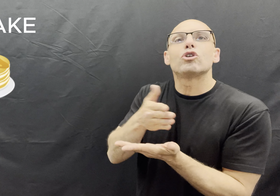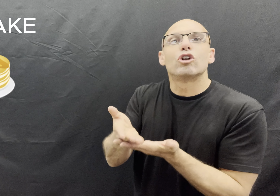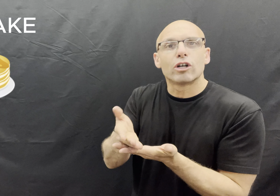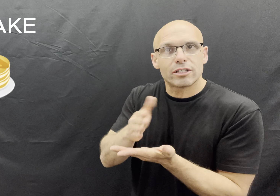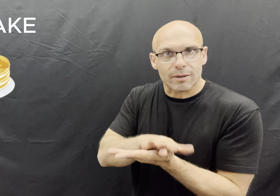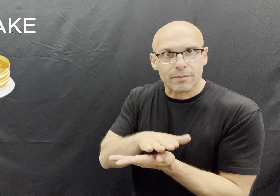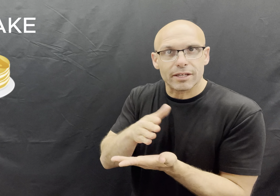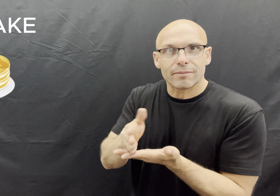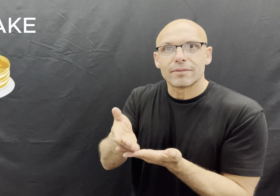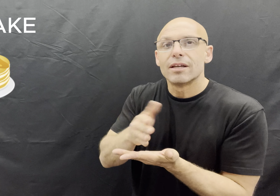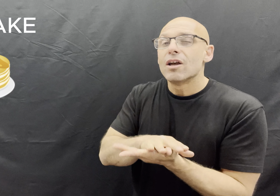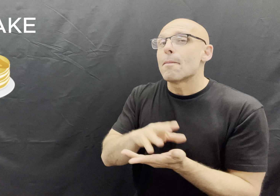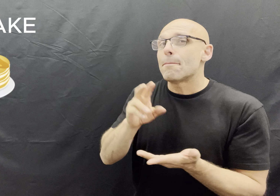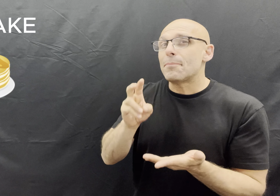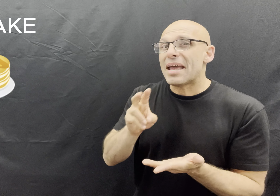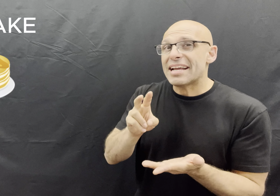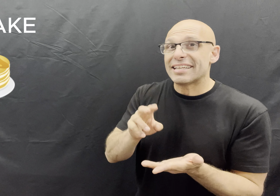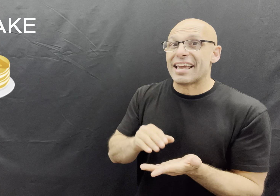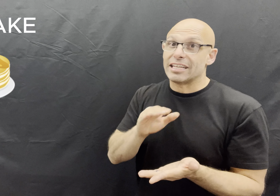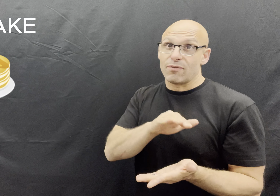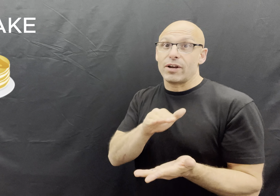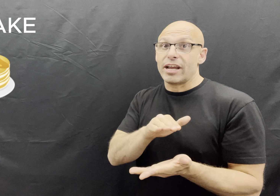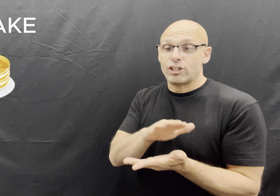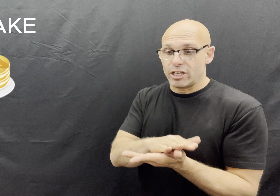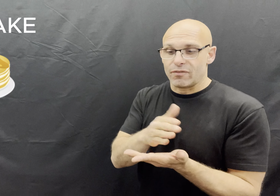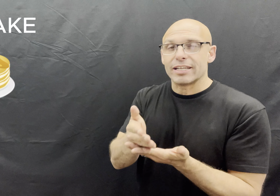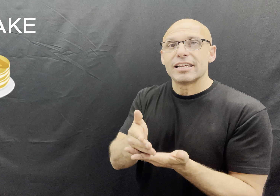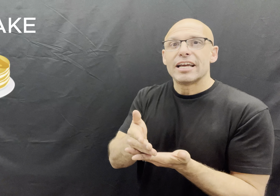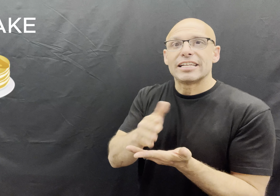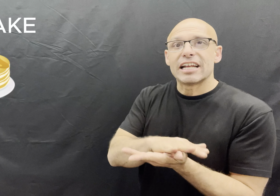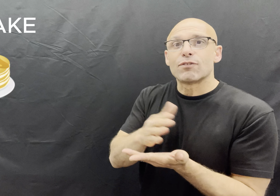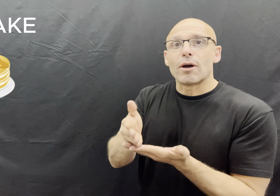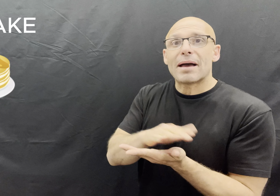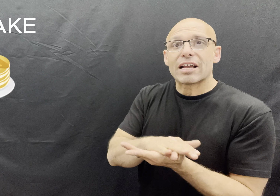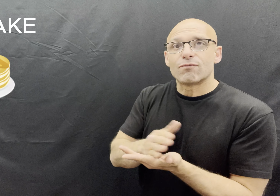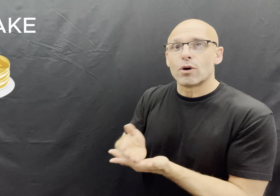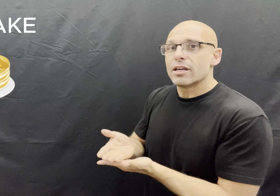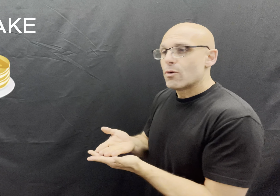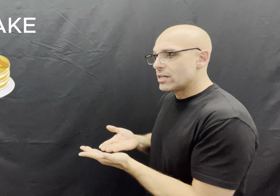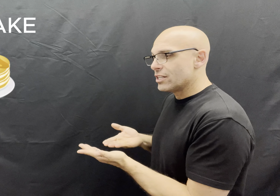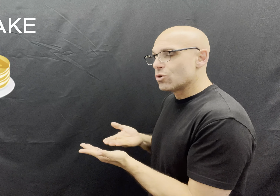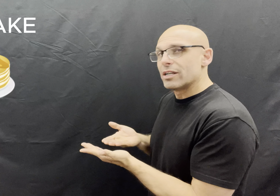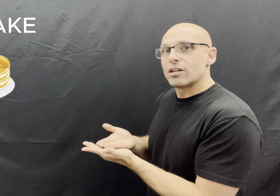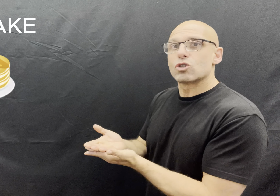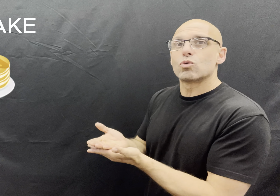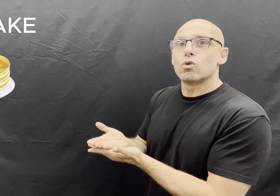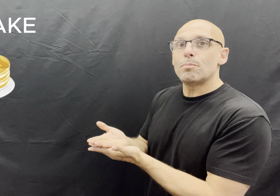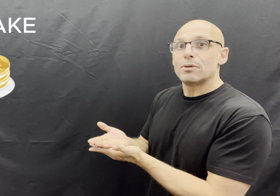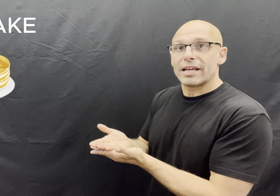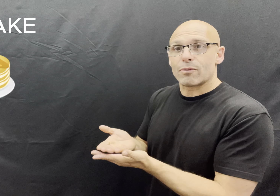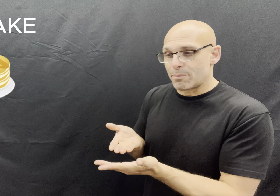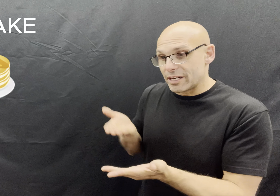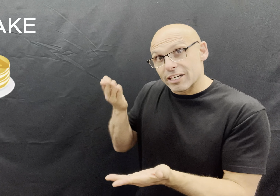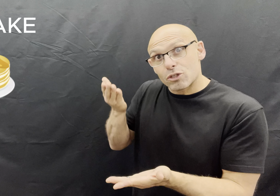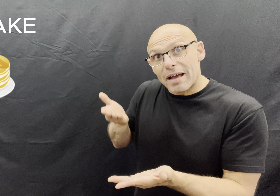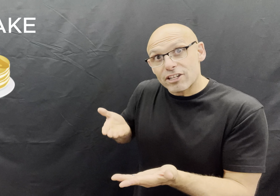cook something. Pancake is a variation of this. Instead of going back and forth, we're gonna do a little swoop, like we're putting our spatula